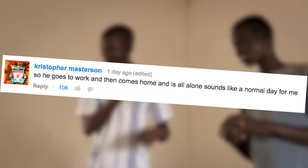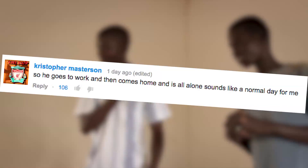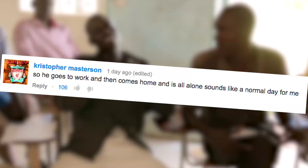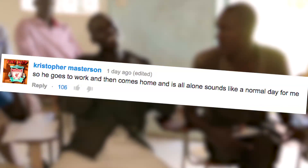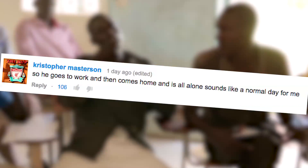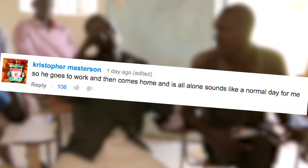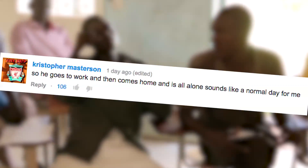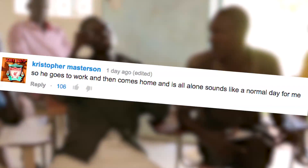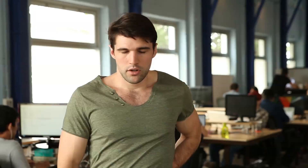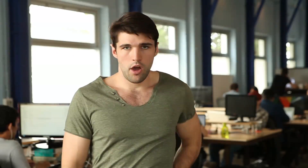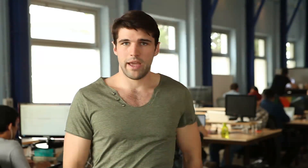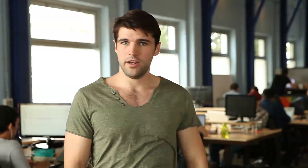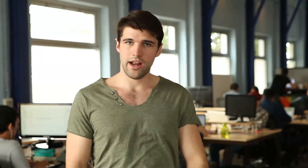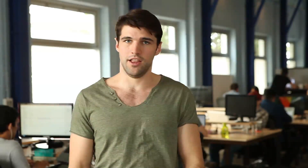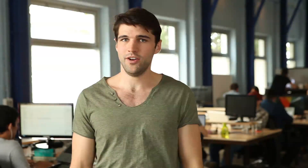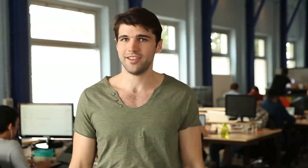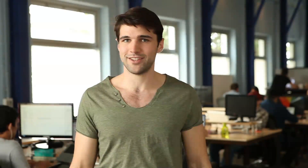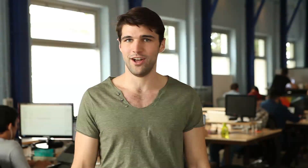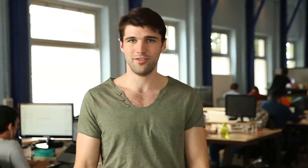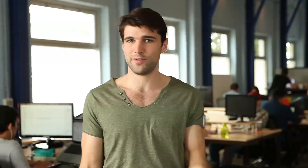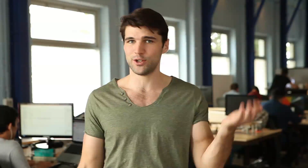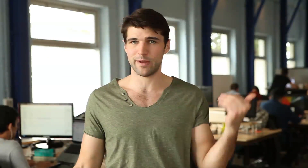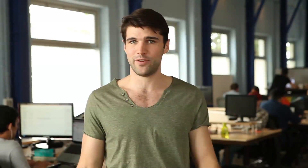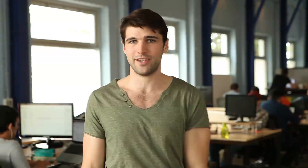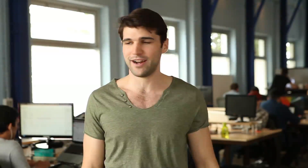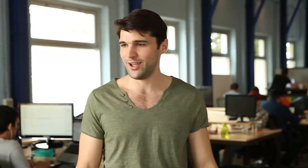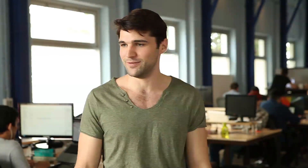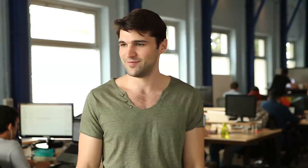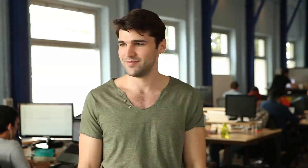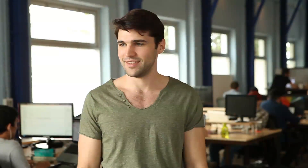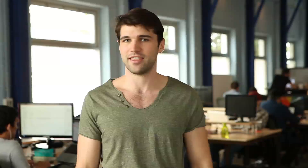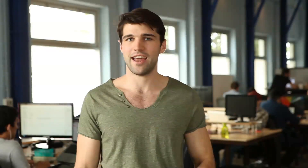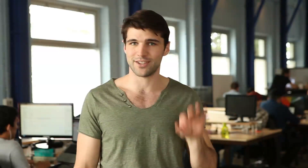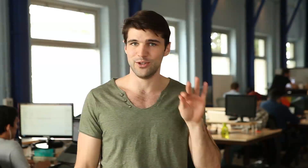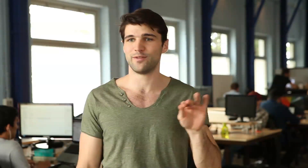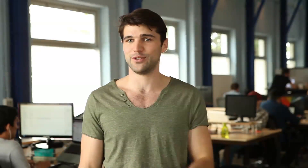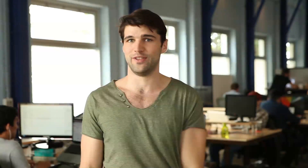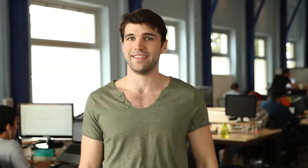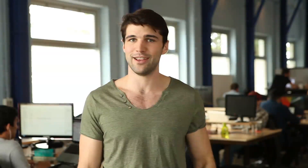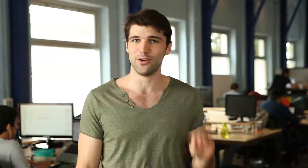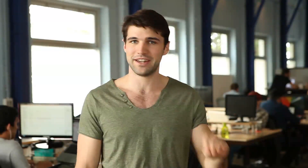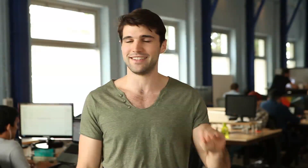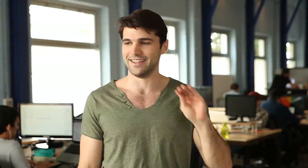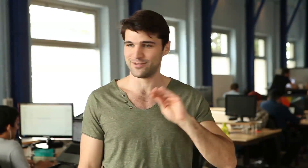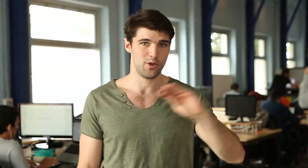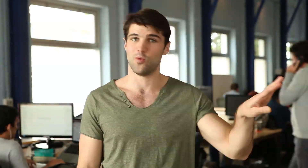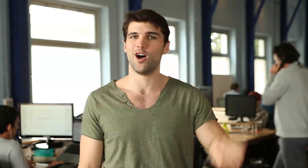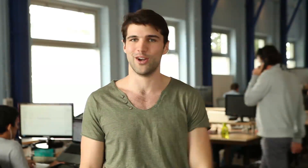a normal day for me. No, man. You're not alone That's all this video should make you feel like you're not alone like that is a universal thing that loneliness is we're all going